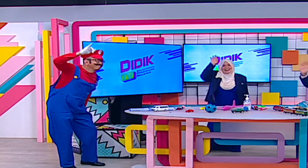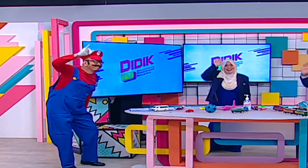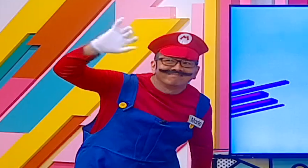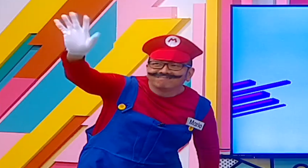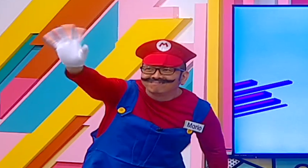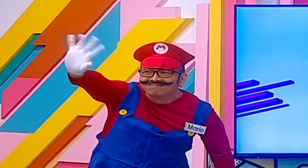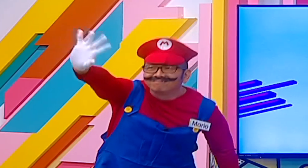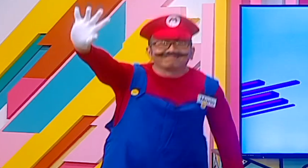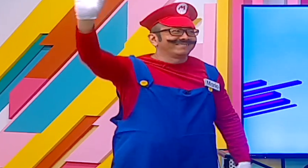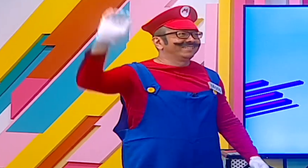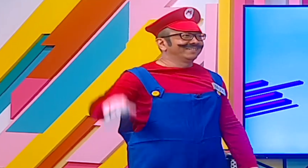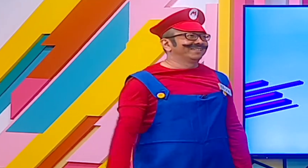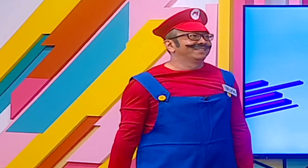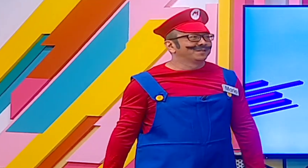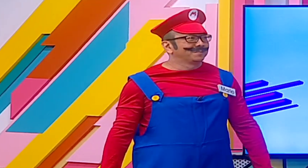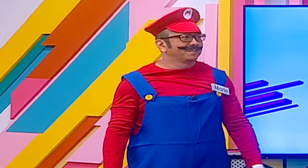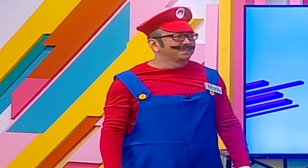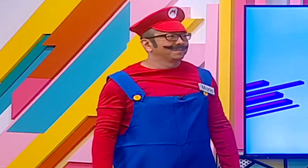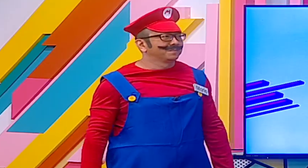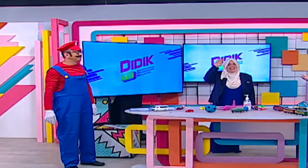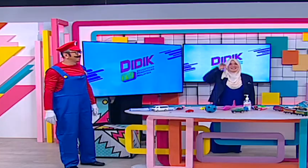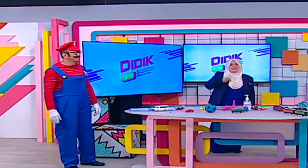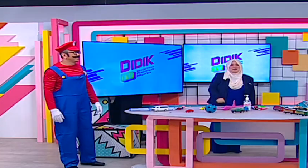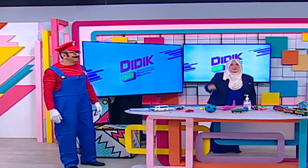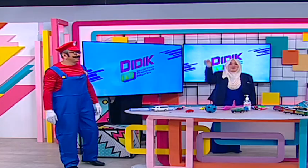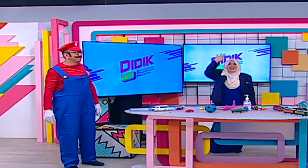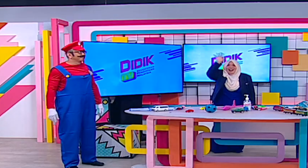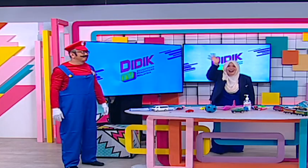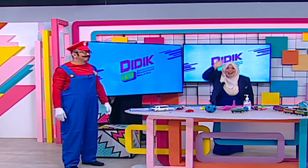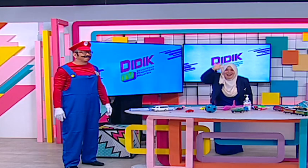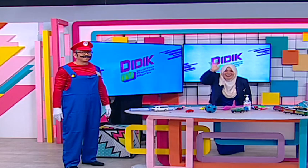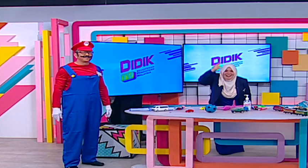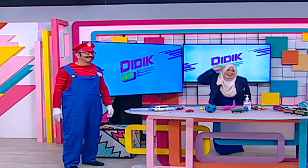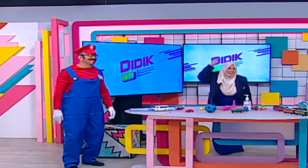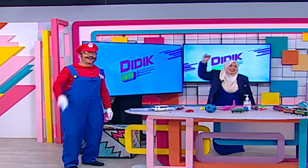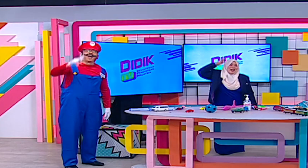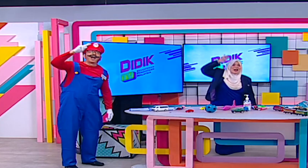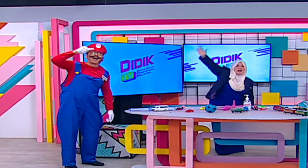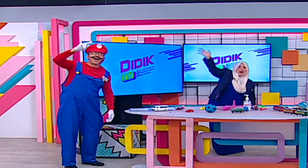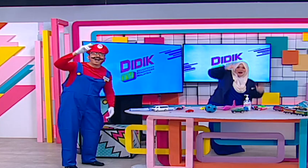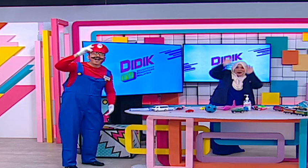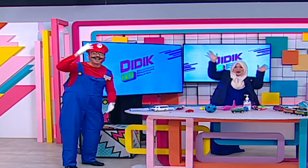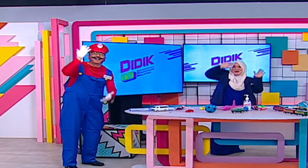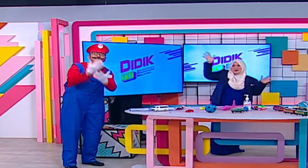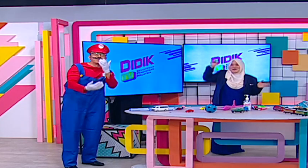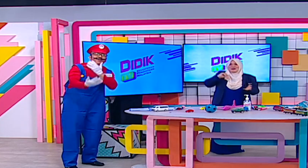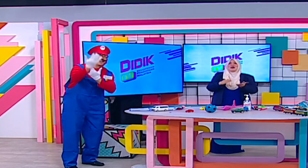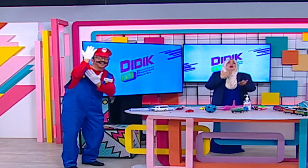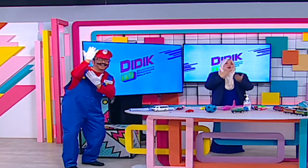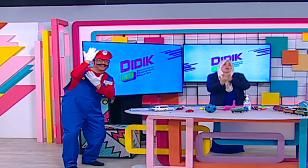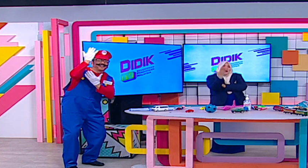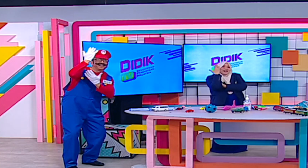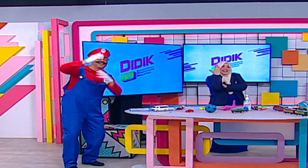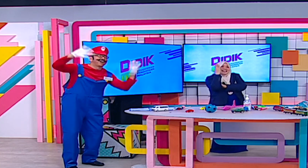hi! Okay, could you introduce yourselves to those who are watching at home? Hi, and good